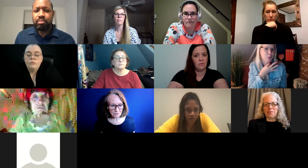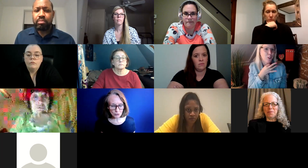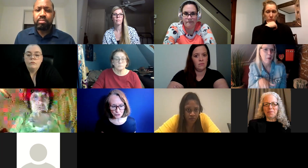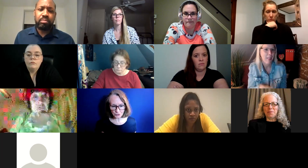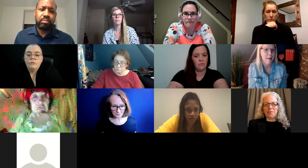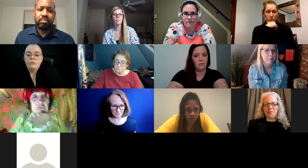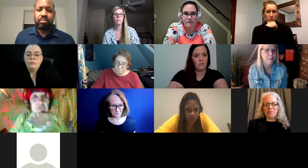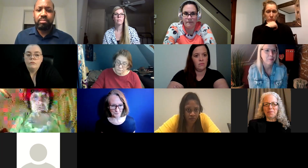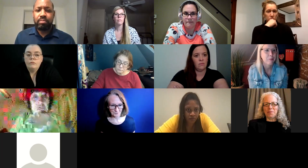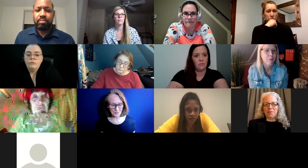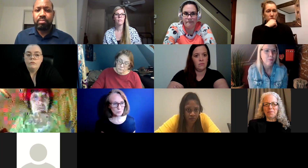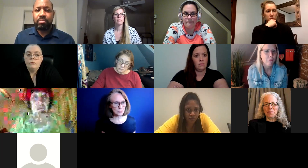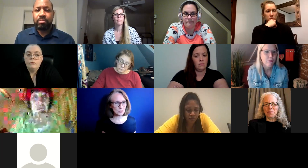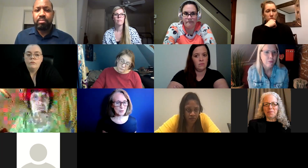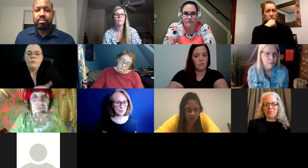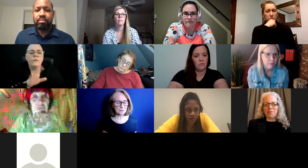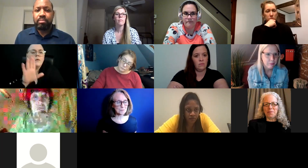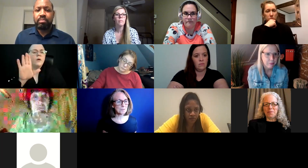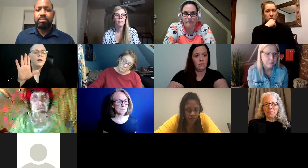diverge? I was wondering about that.